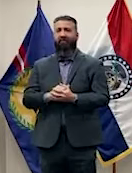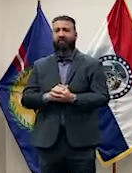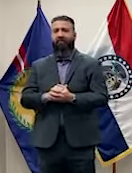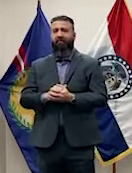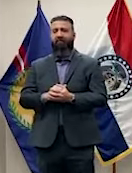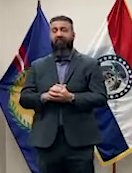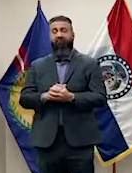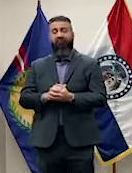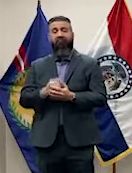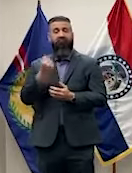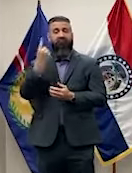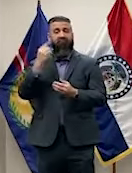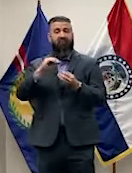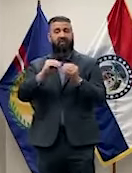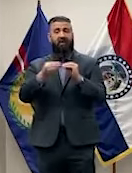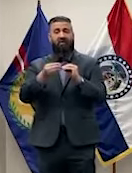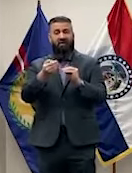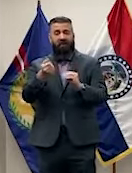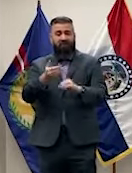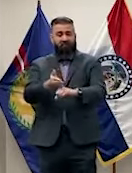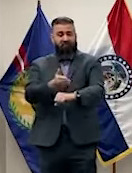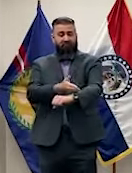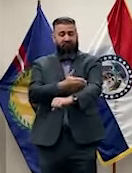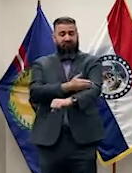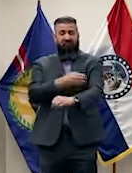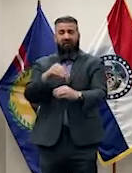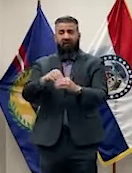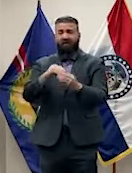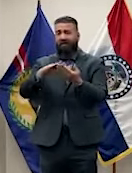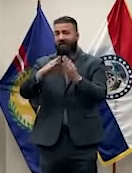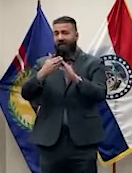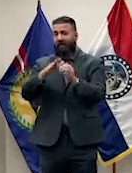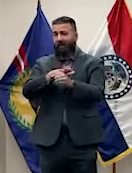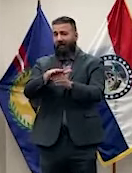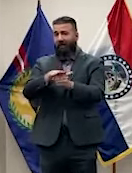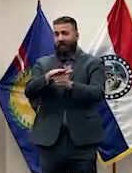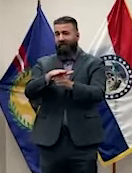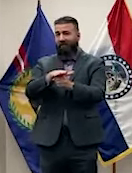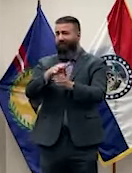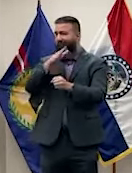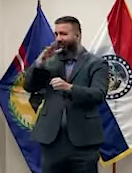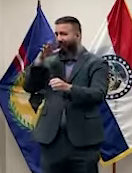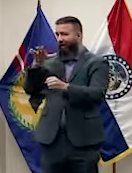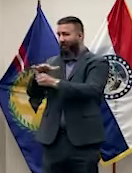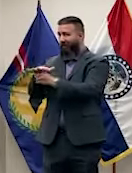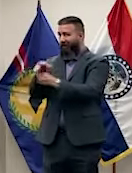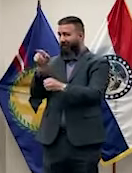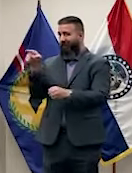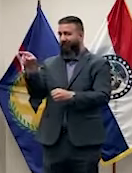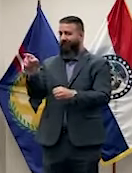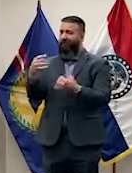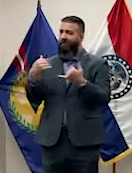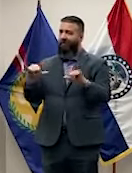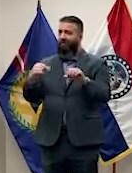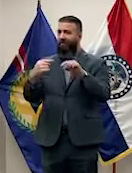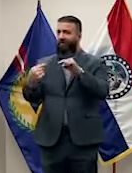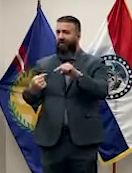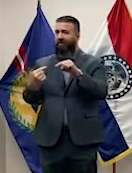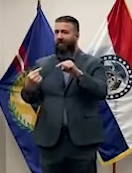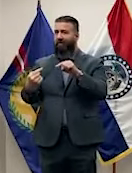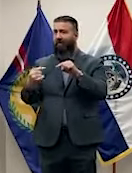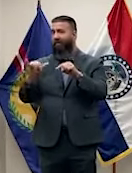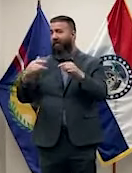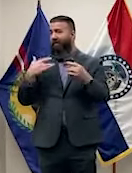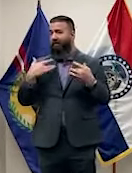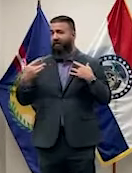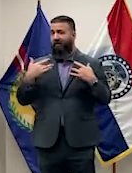getting a bit better in urban areas, rural areas continue to struggle. And that's alarming for a couple of reasons. Where the